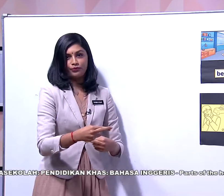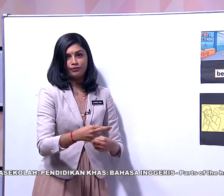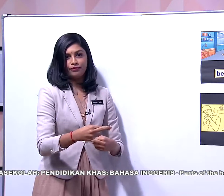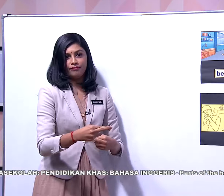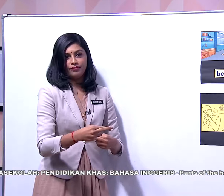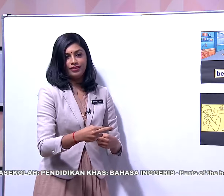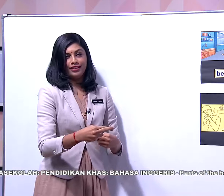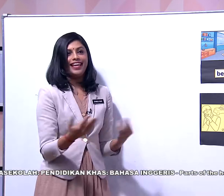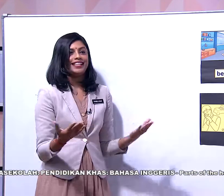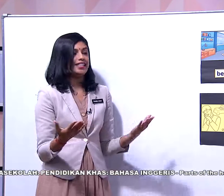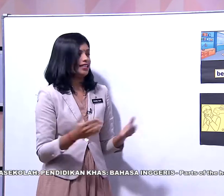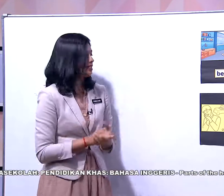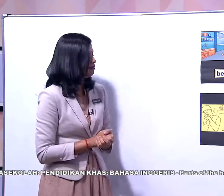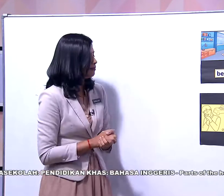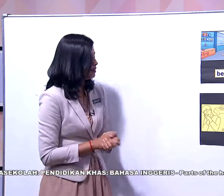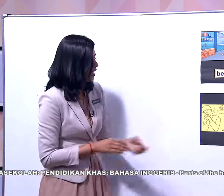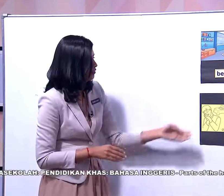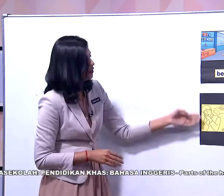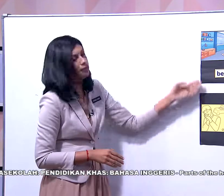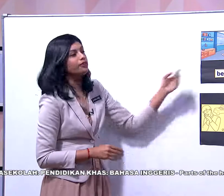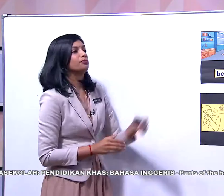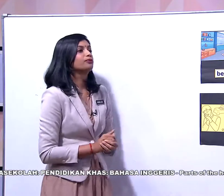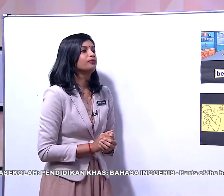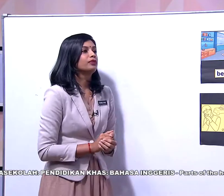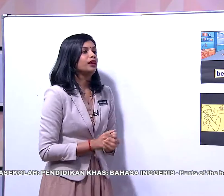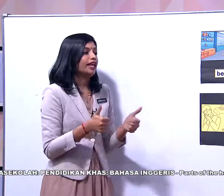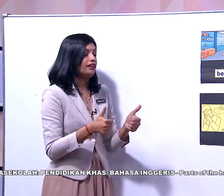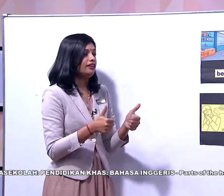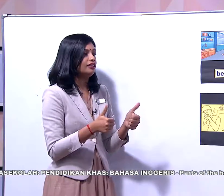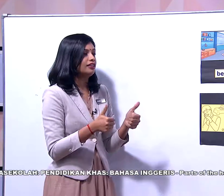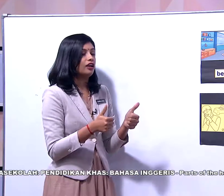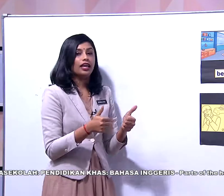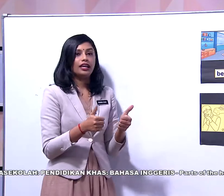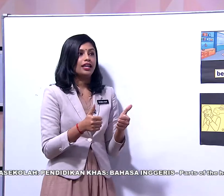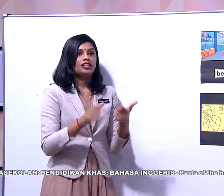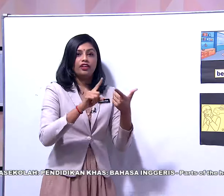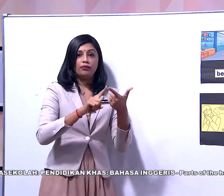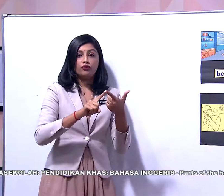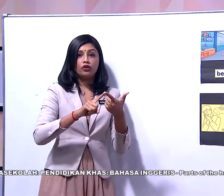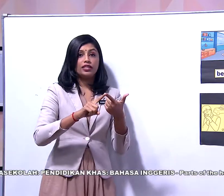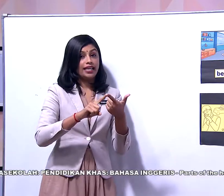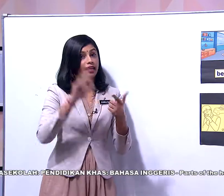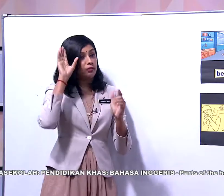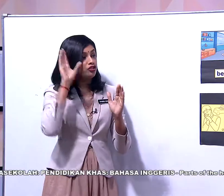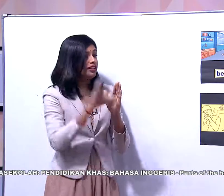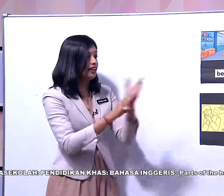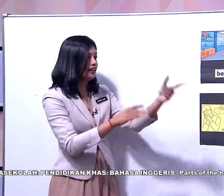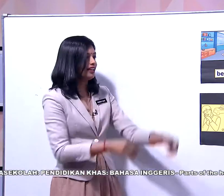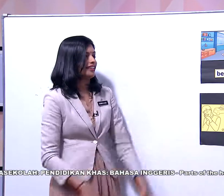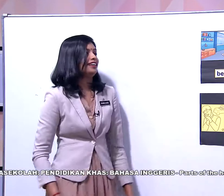Bed, room. Yes, that is the sign for the bedroom. Mm-hmm. Okay, are you good? Okay. Good. Shall we move on to the second picture then? Yes, you can